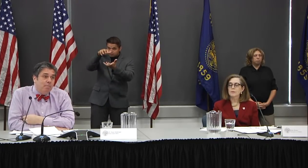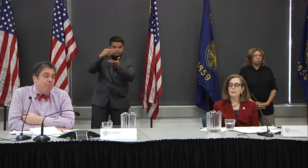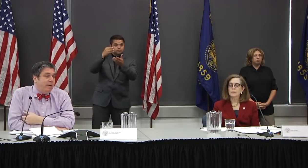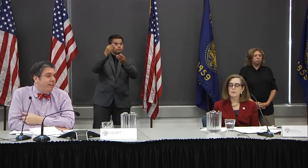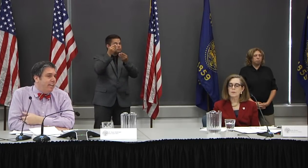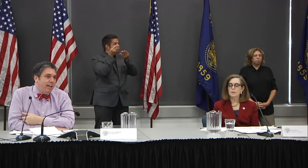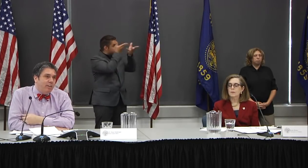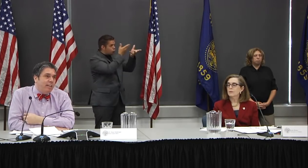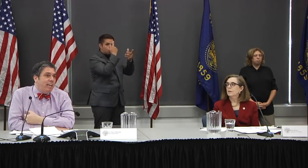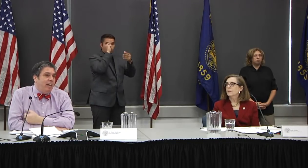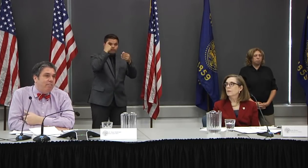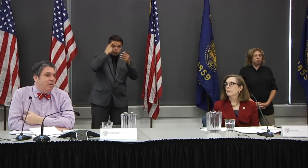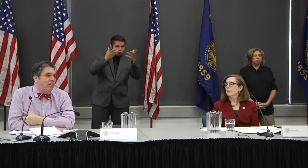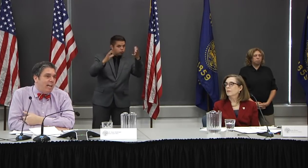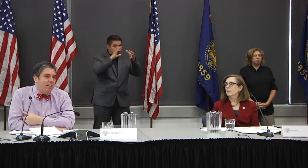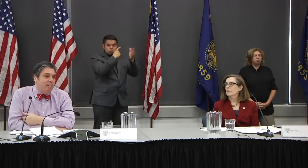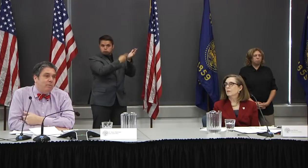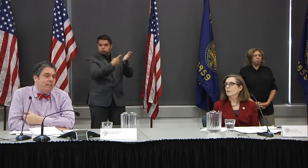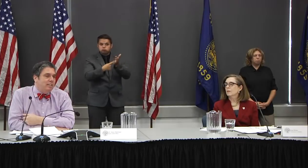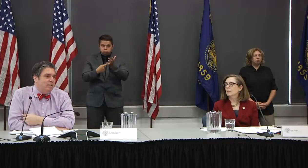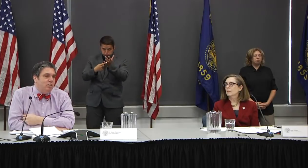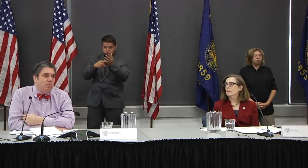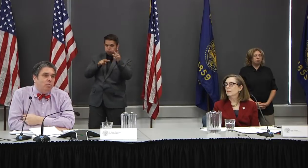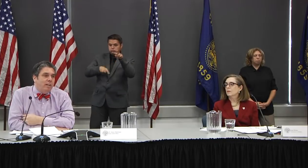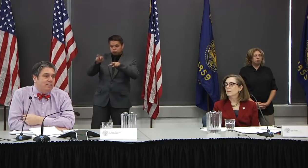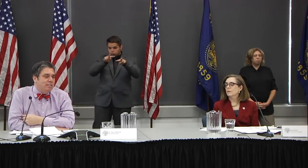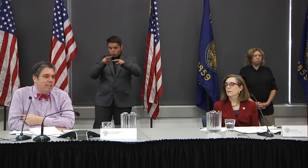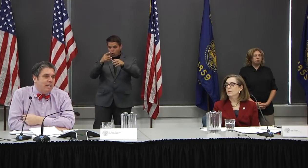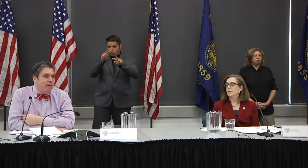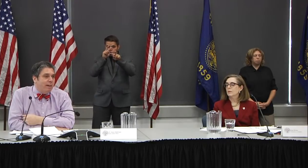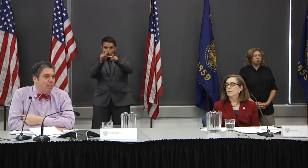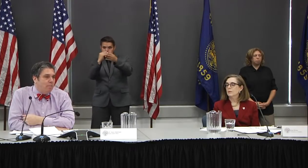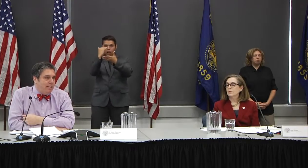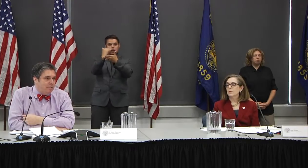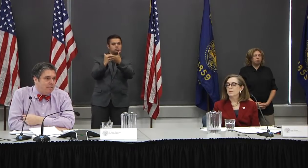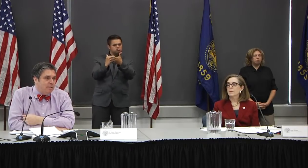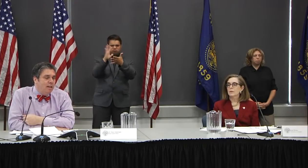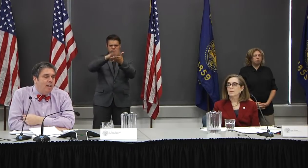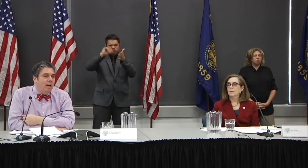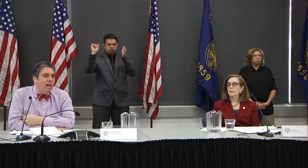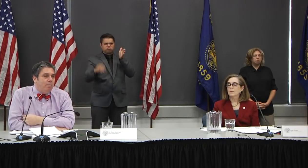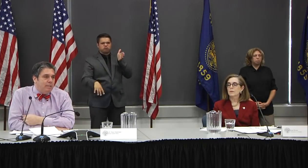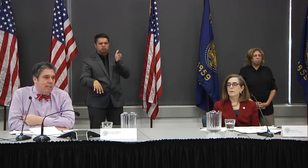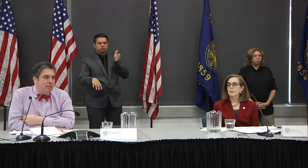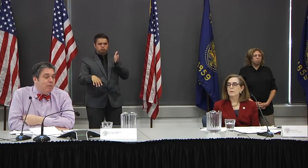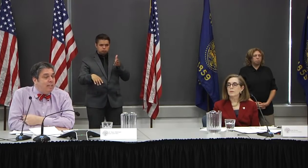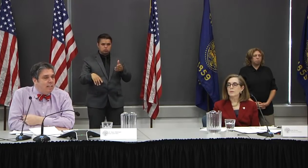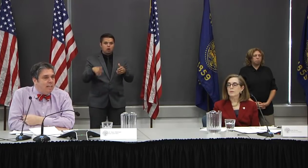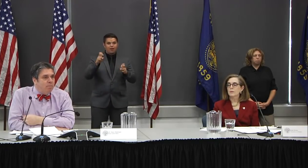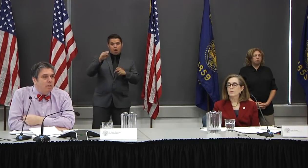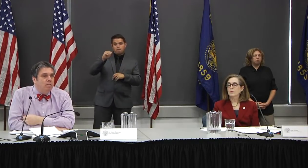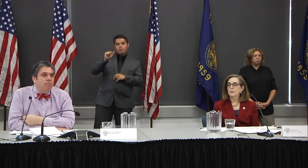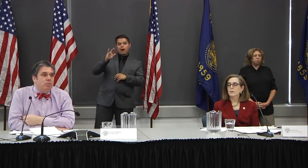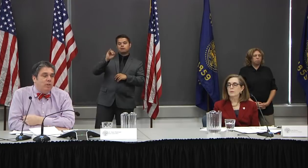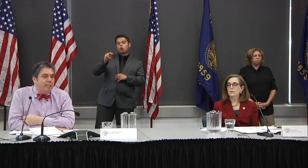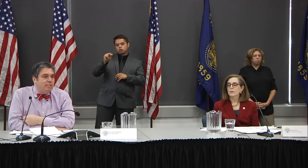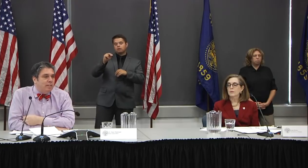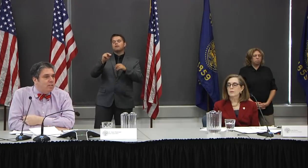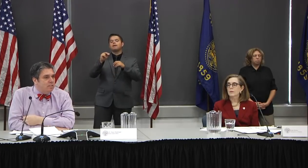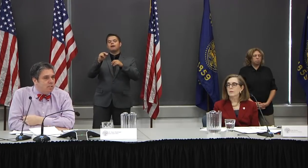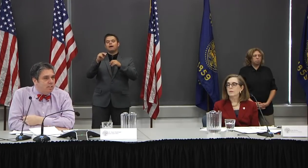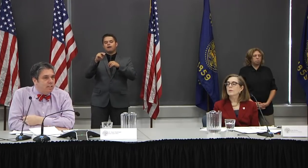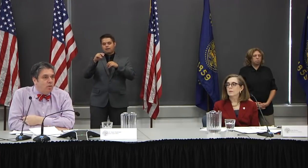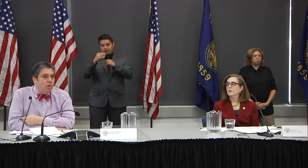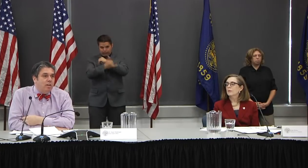list. But Marion County, like every other county, we continue to watch this data on a regular basis, update it weekly. For trends